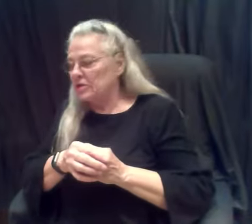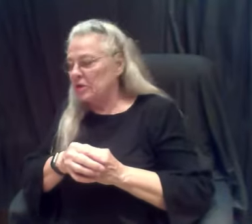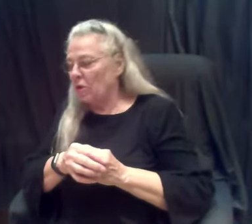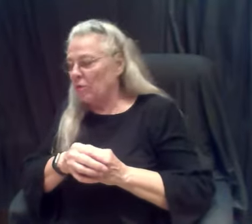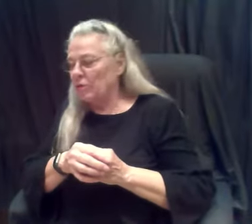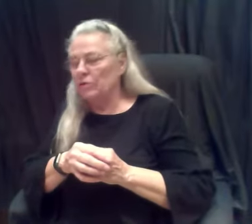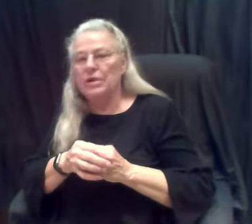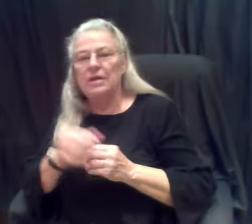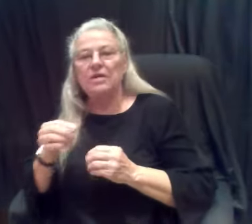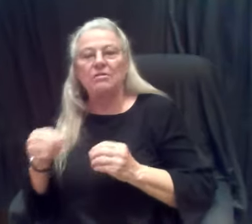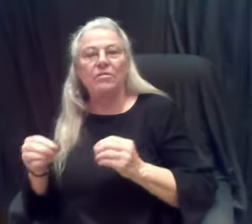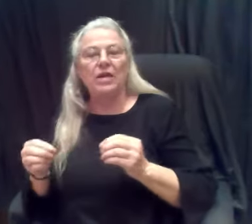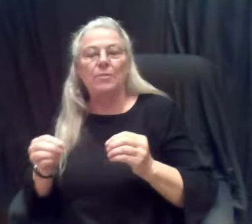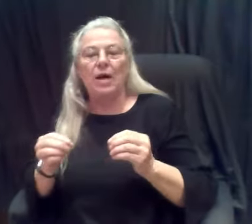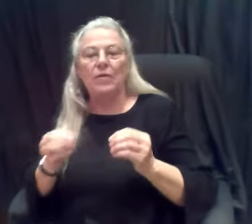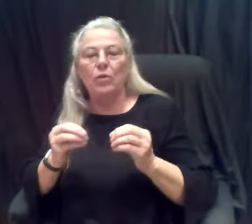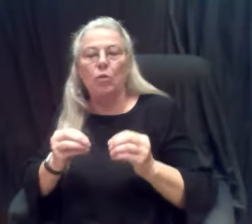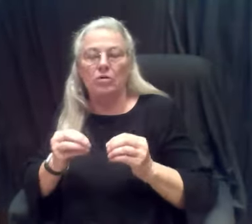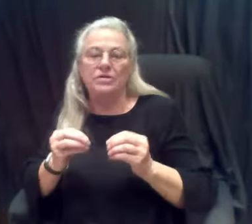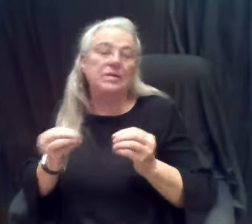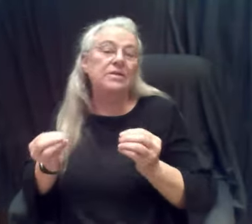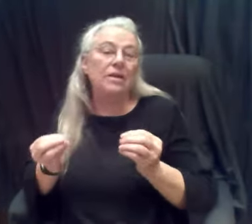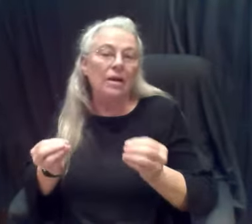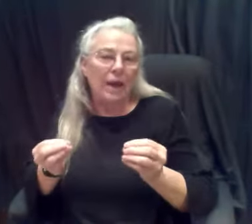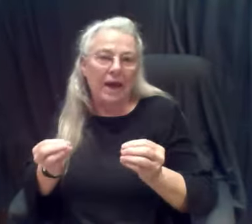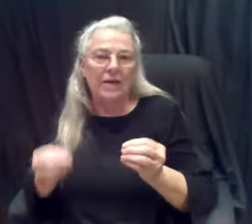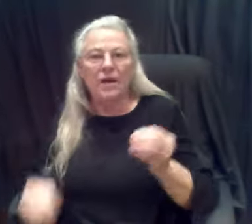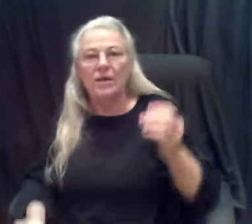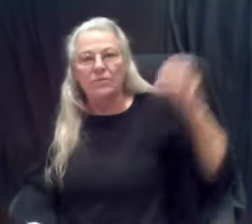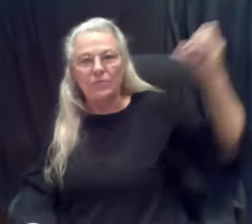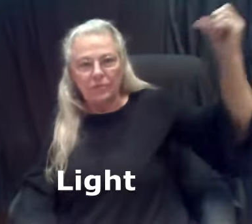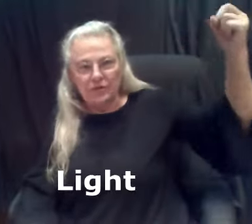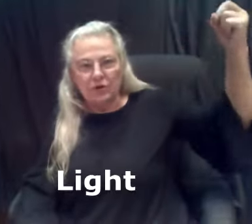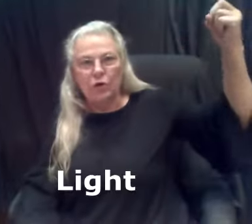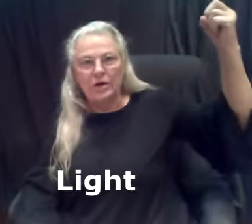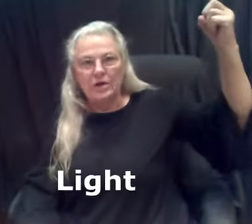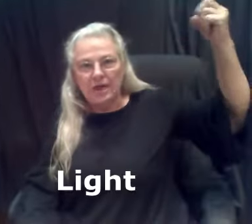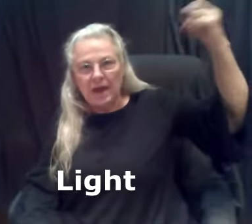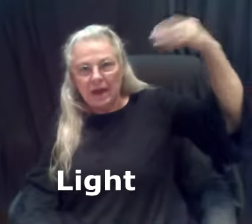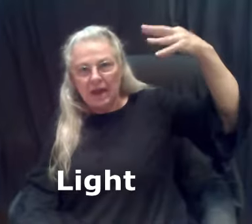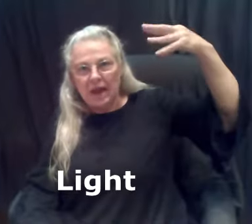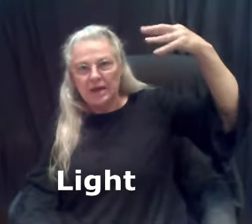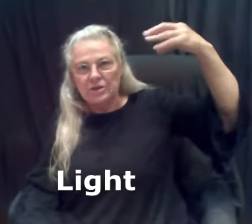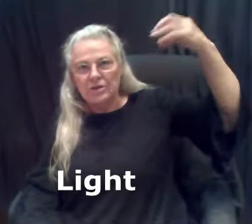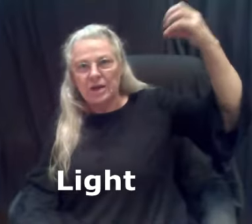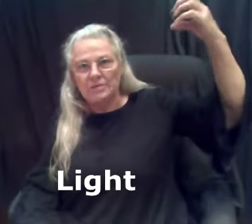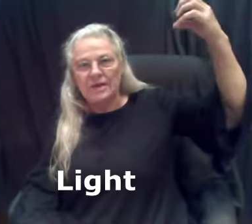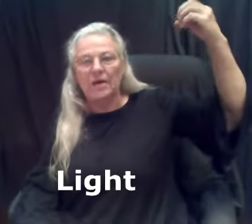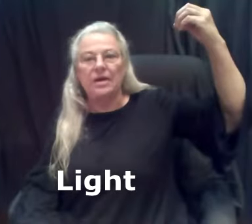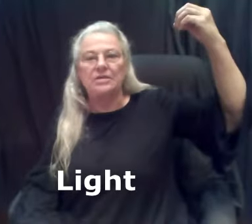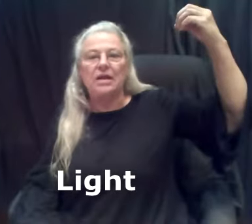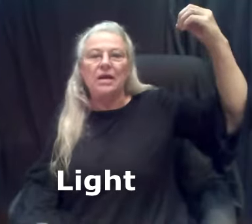so you need to think about the words, this little light, and there you're going to take, and it just comes down. It's